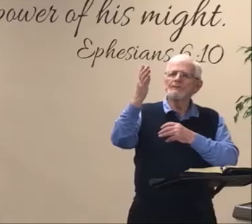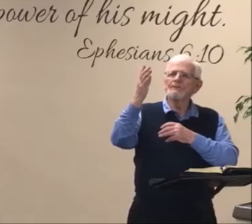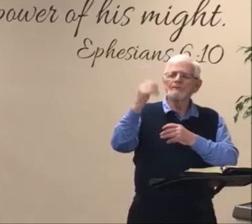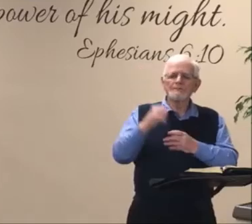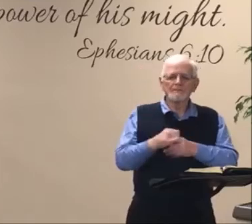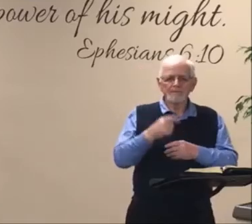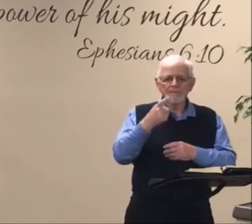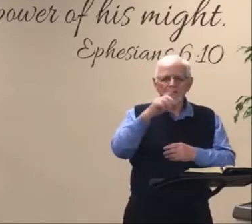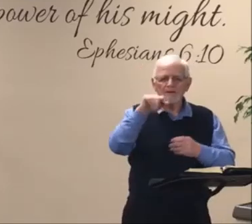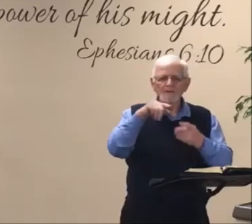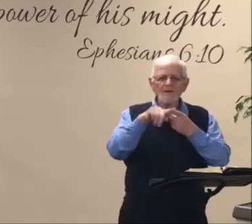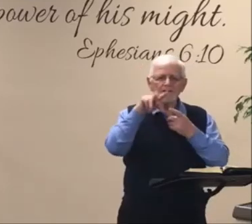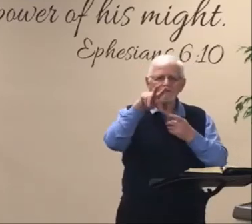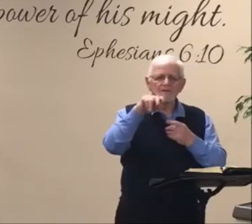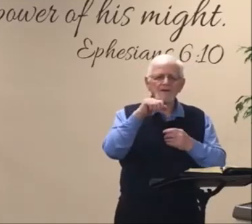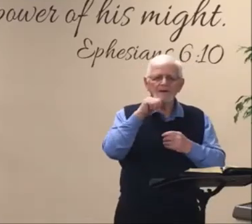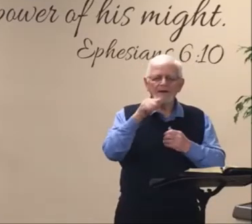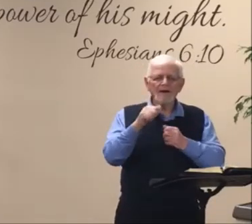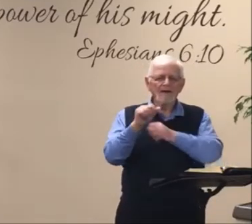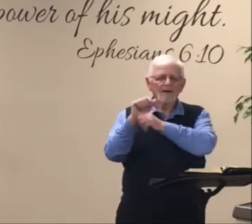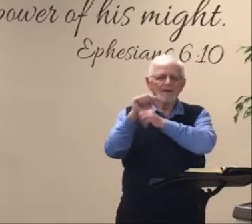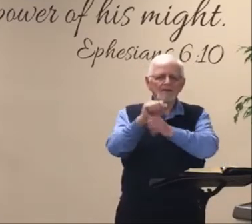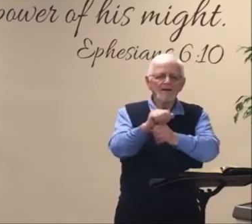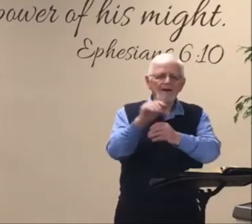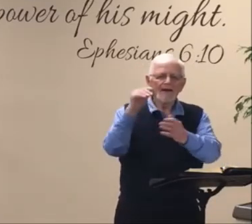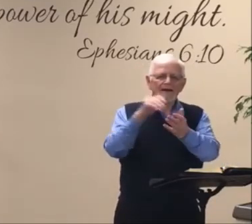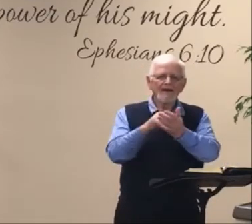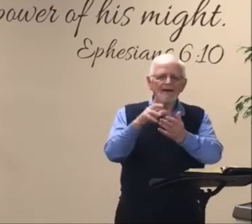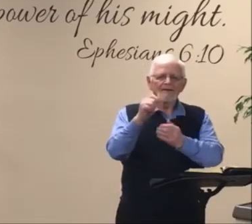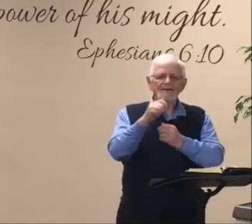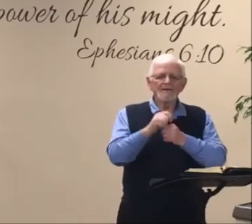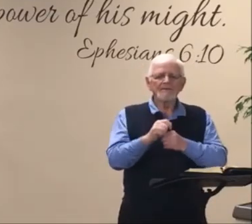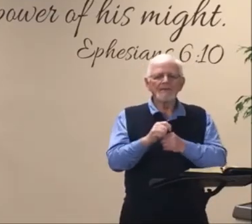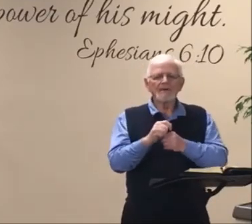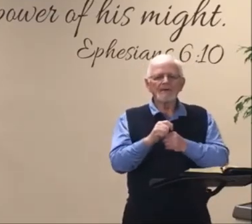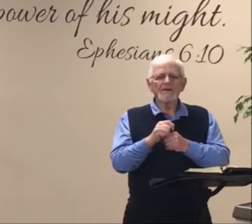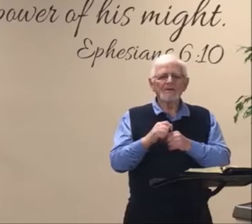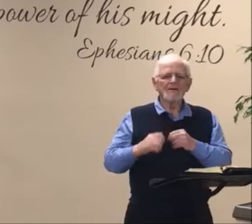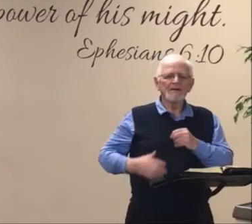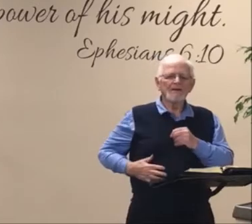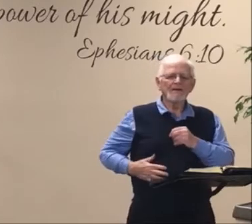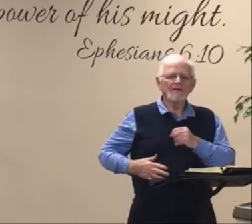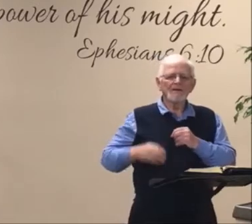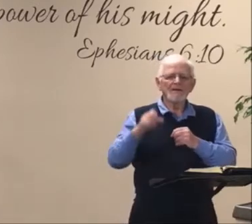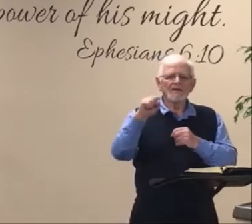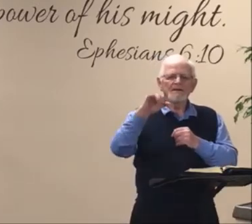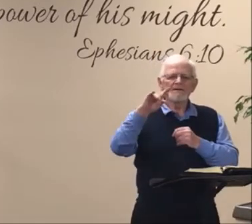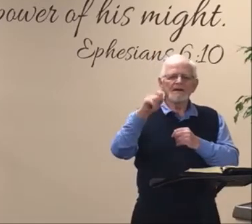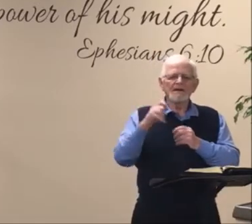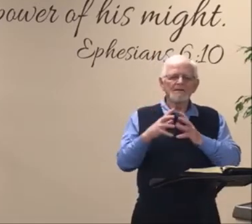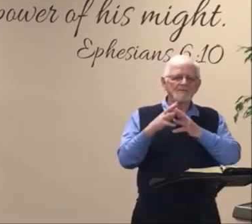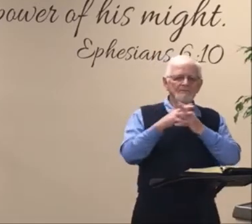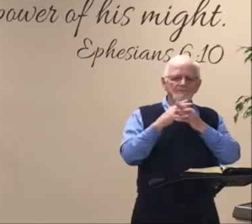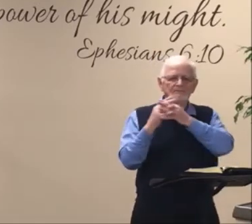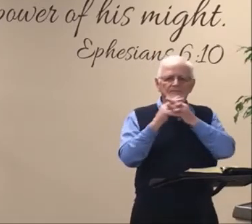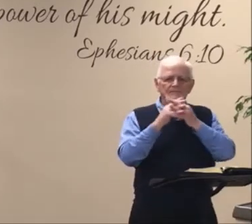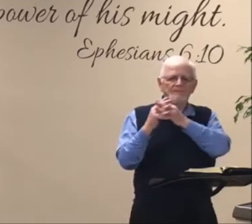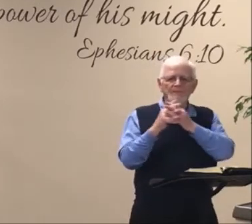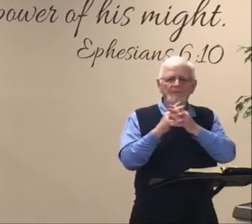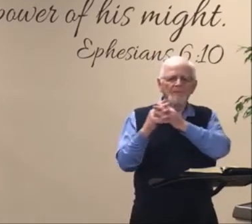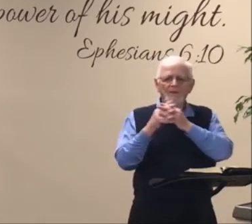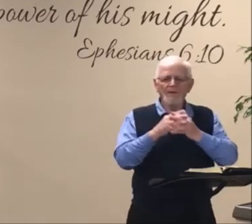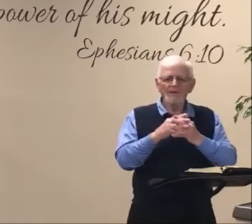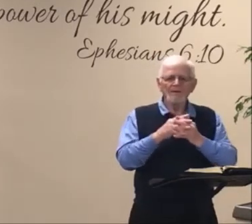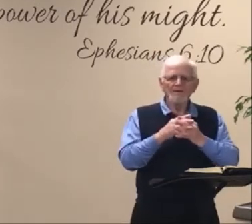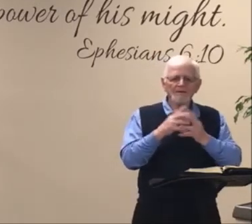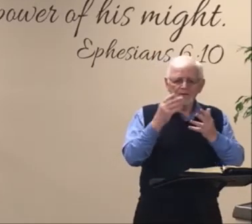It says, when he saw that he prevailed not against him, he touched the hollow of his thigh, and the hollow of Jacob's thigh was out of joint, and he wrestled with him. It's